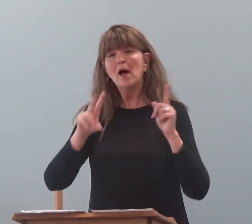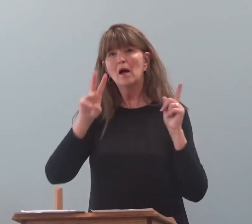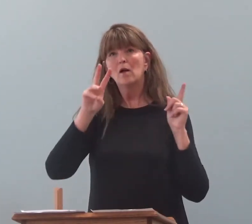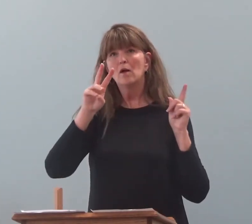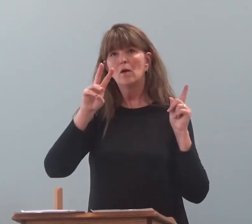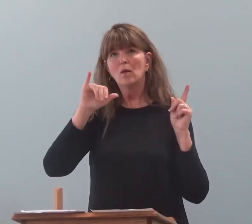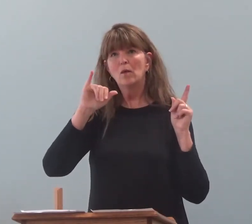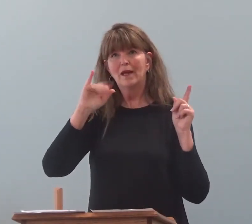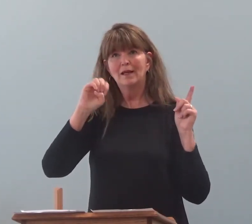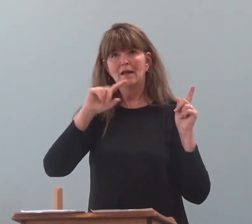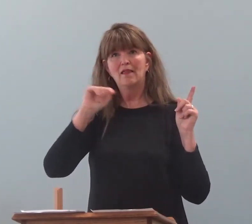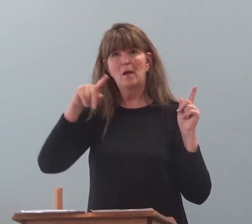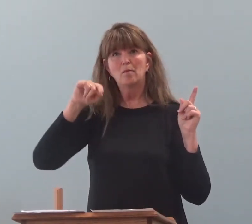film.